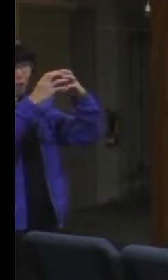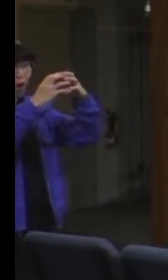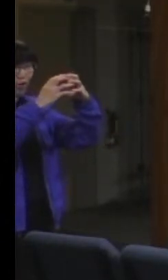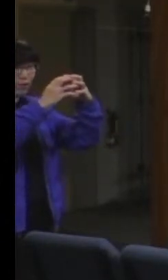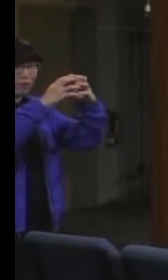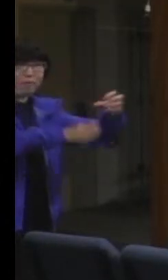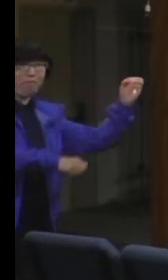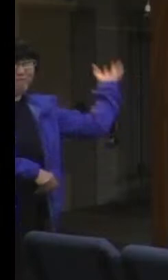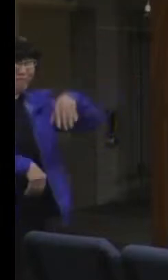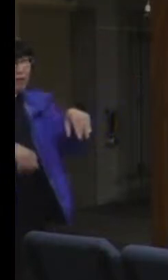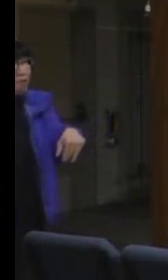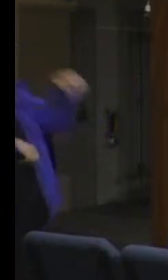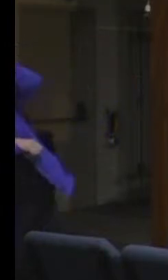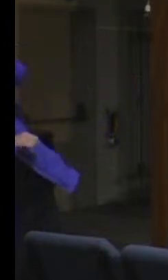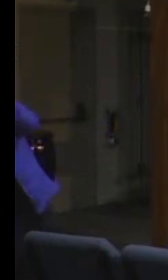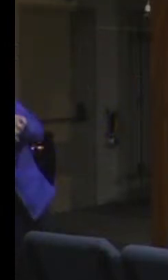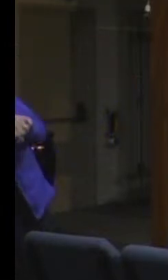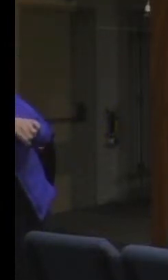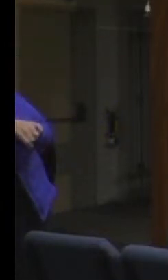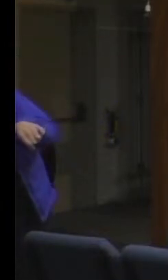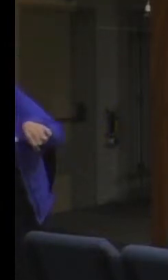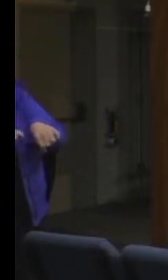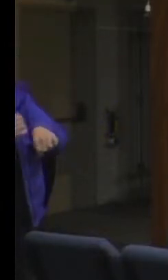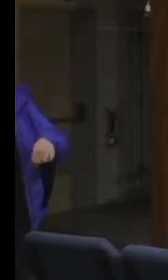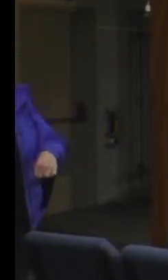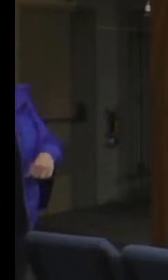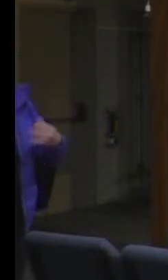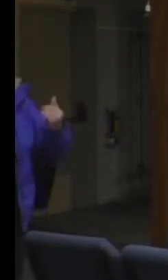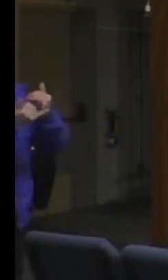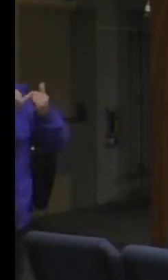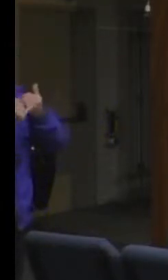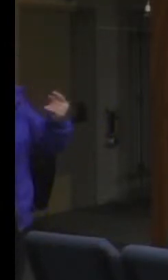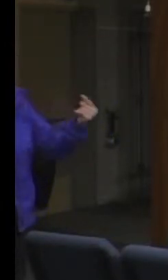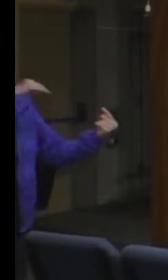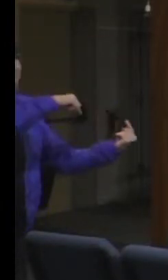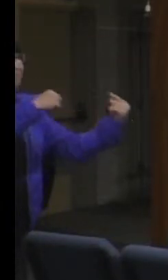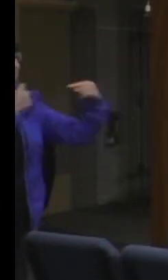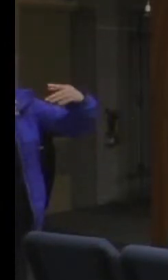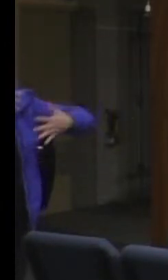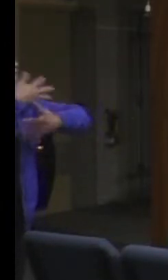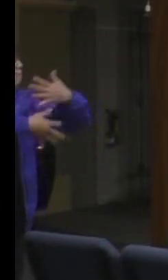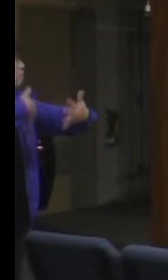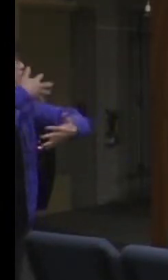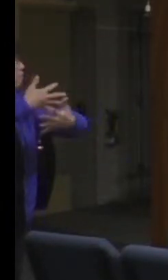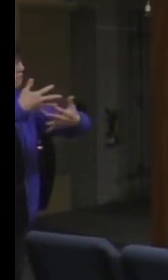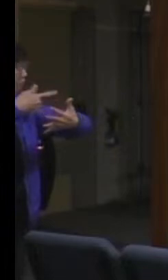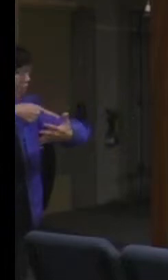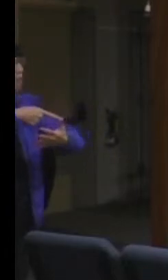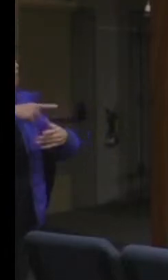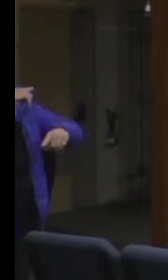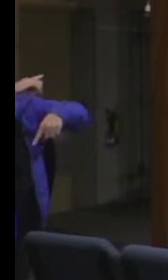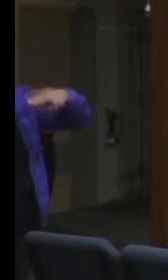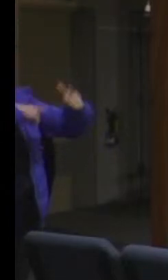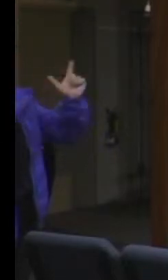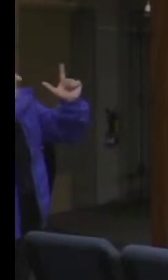or you put the ball out there, and the ball got thrown and hit the cat. So you see the action